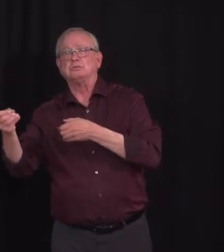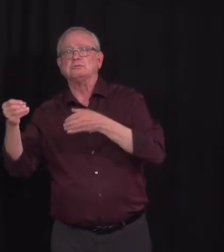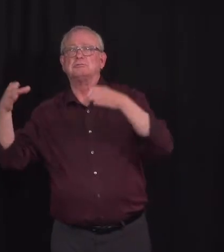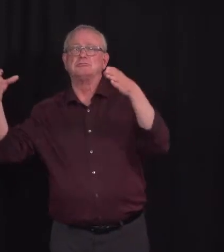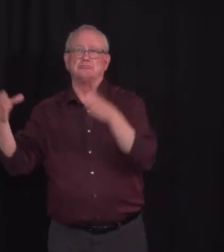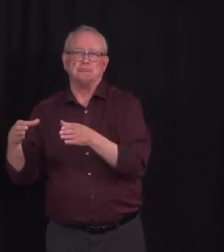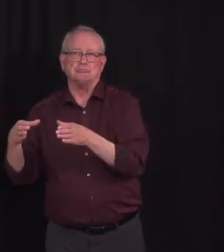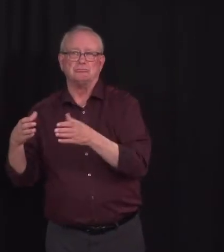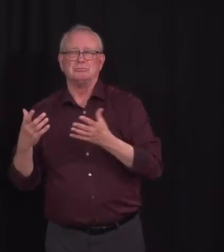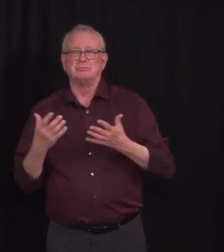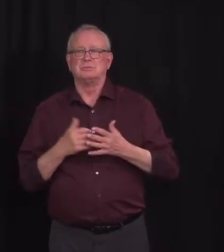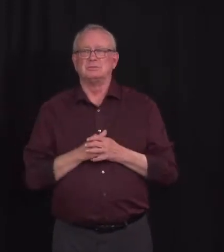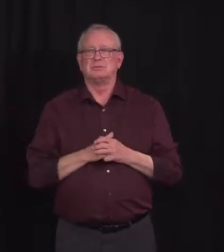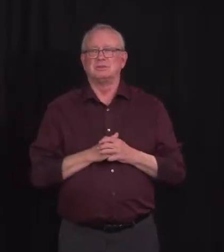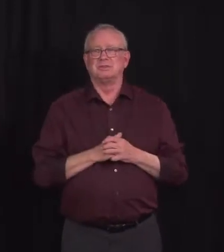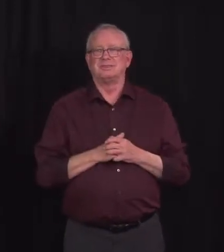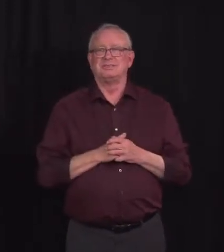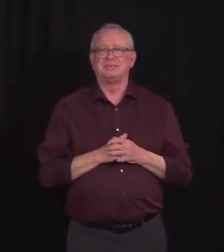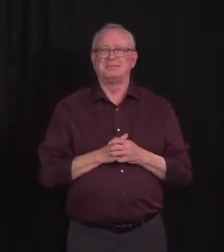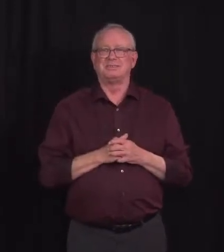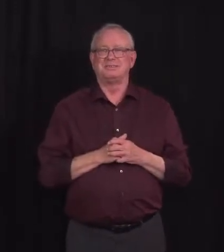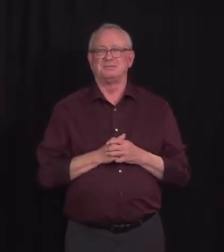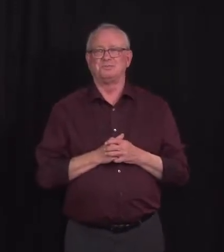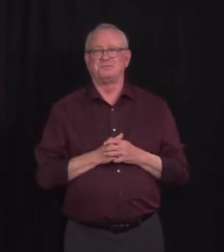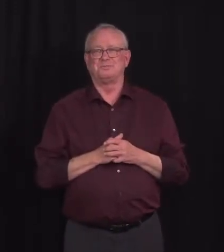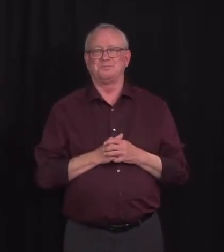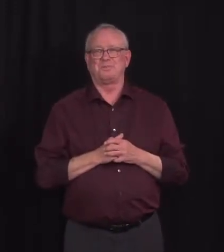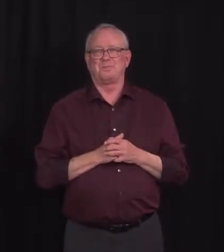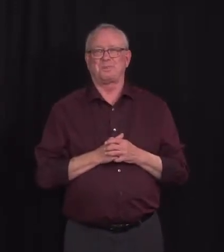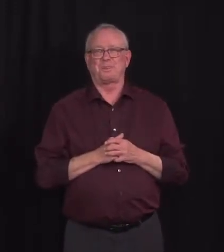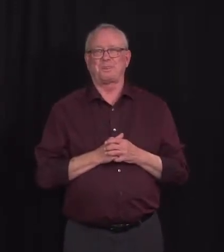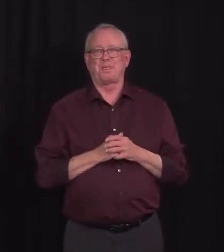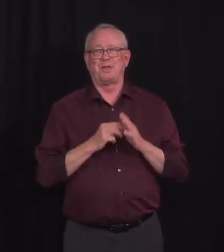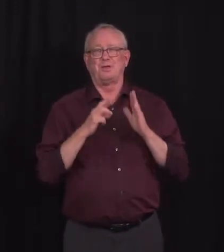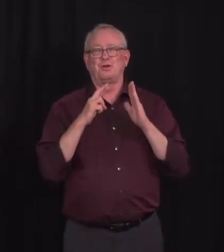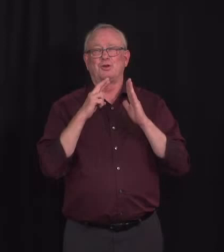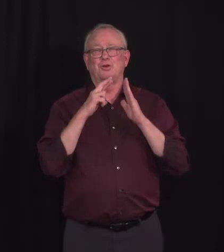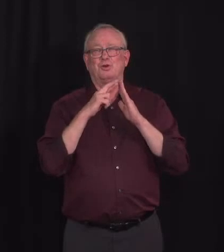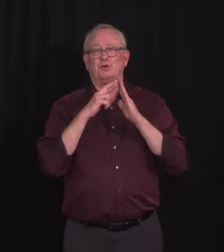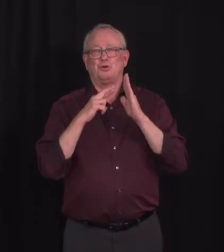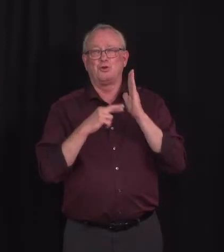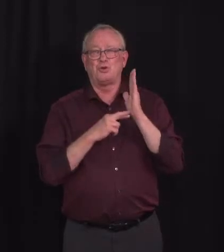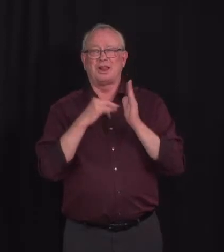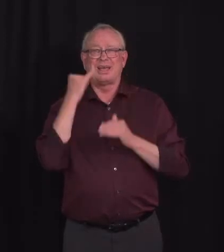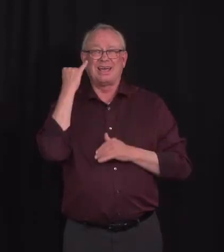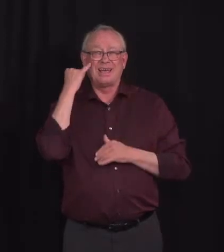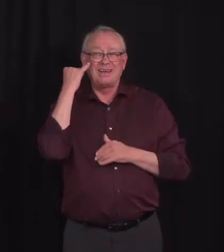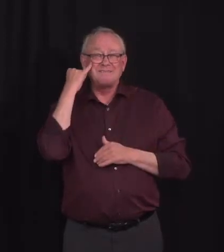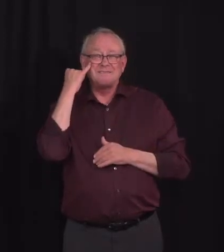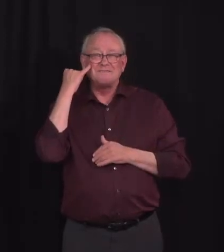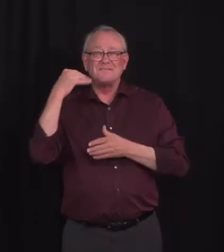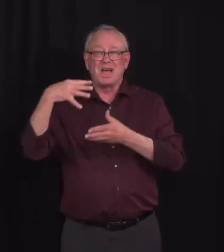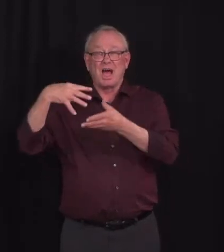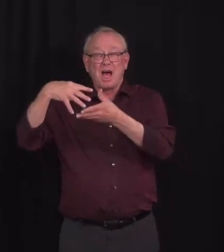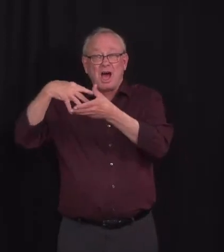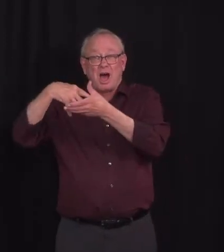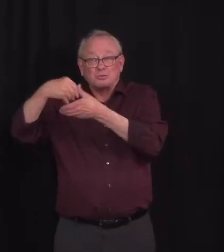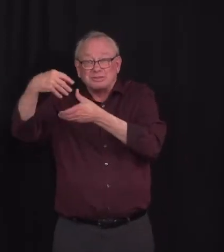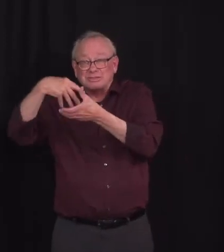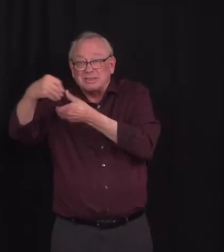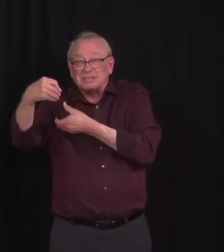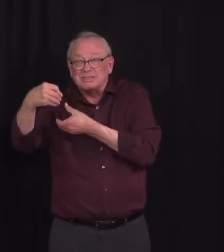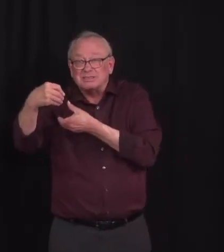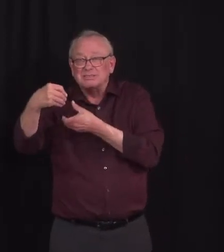general, again, we would say when Albertans are gathered at an outdoor social gathering, if it's at a park,